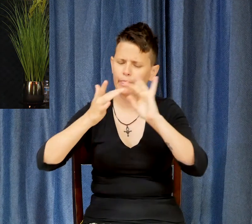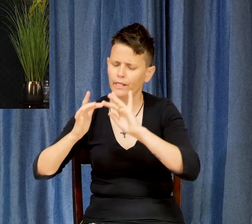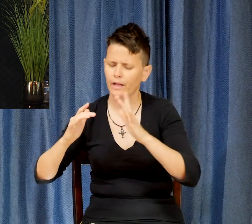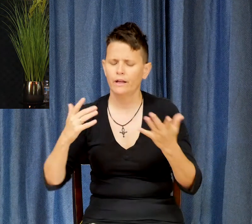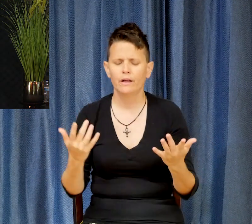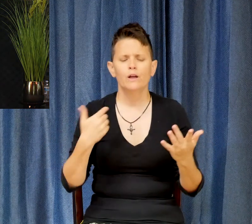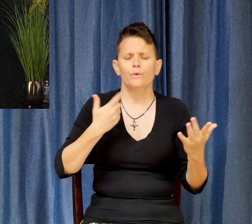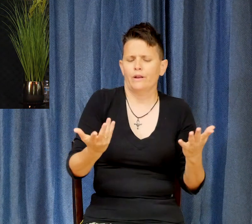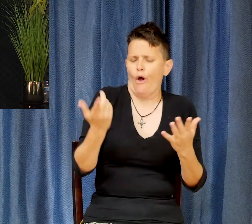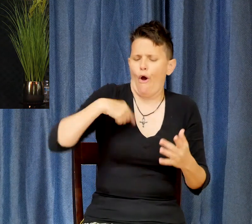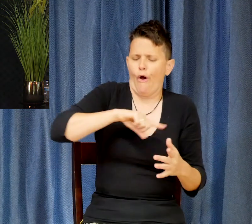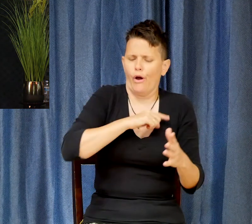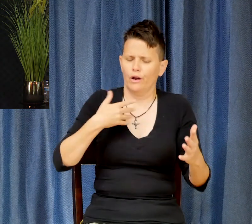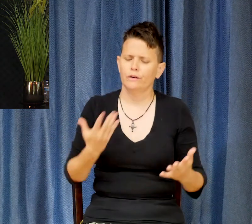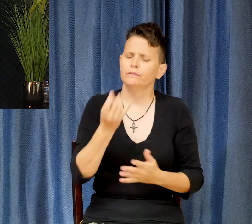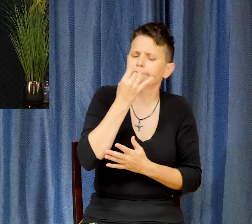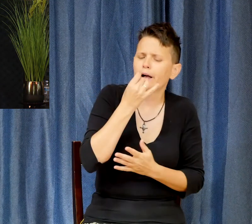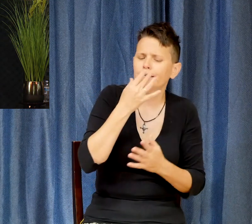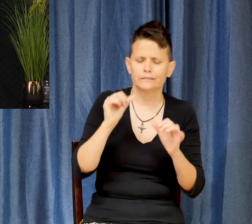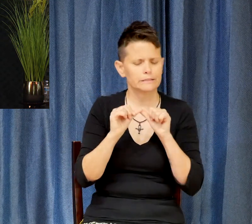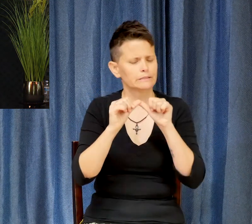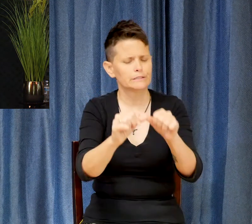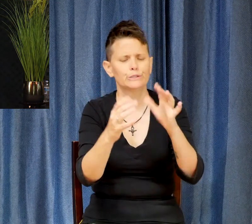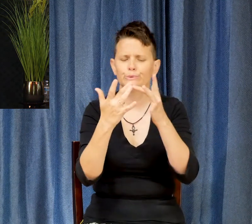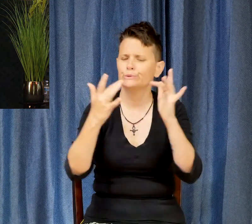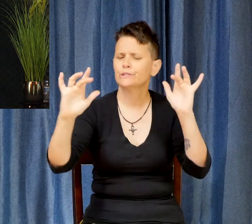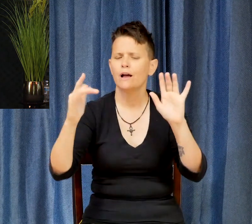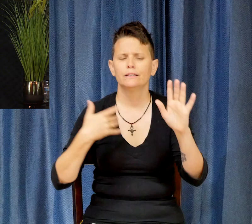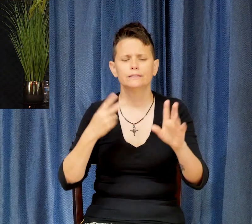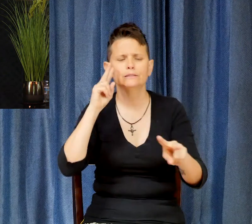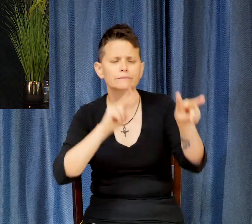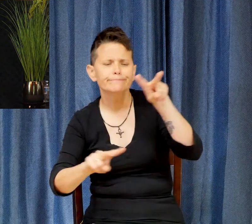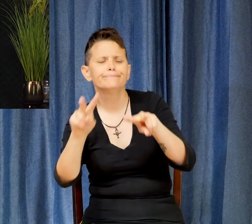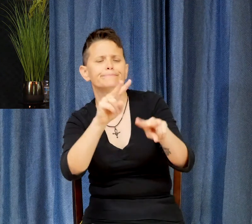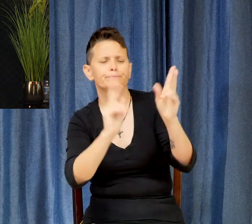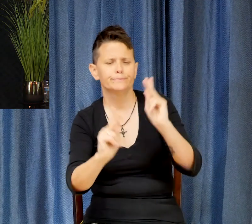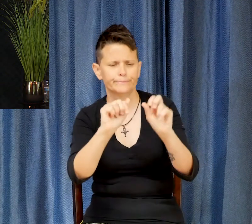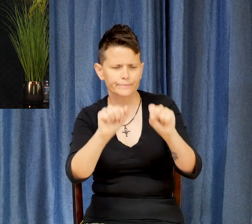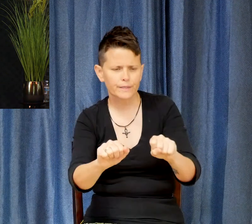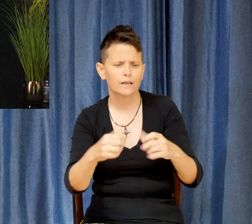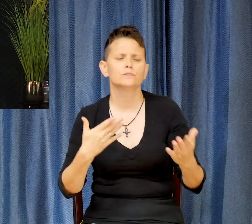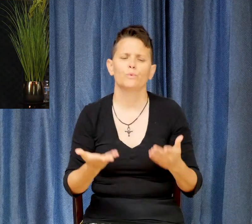in service to the world. And so it is, and so we let it be. Amen.